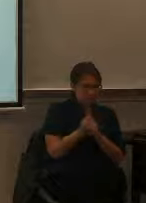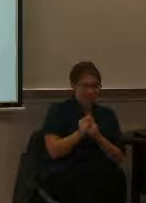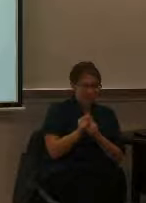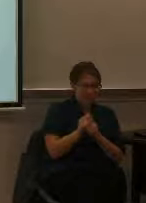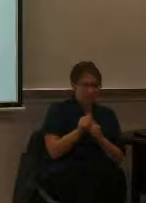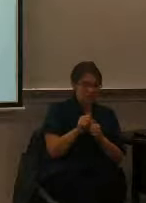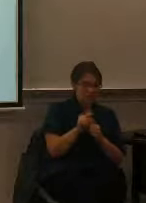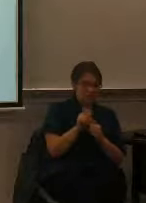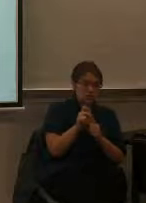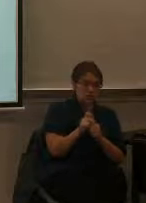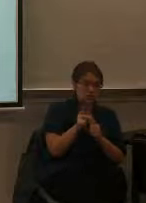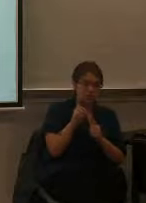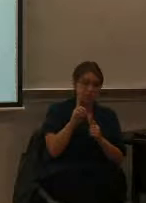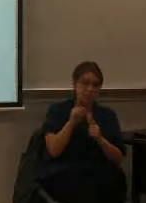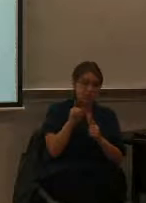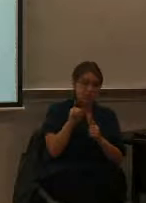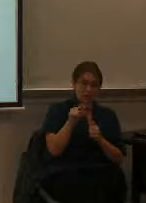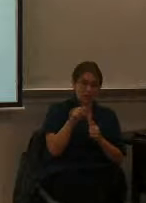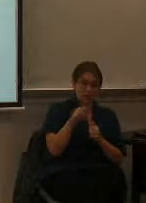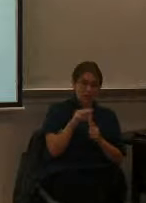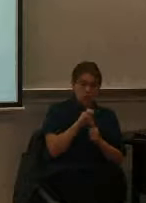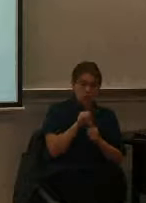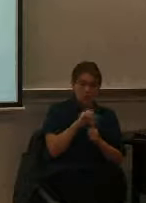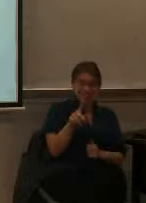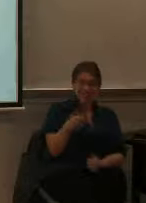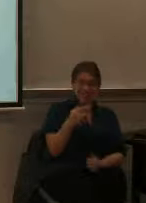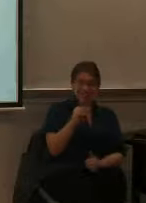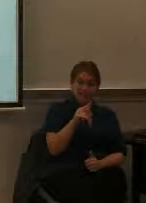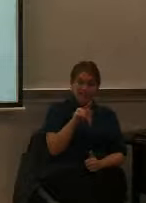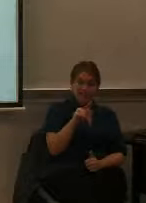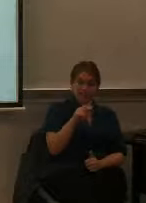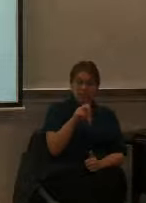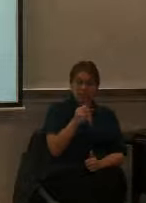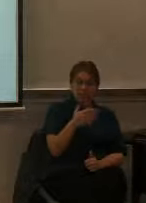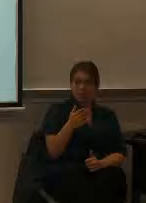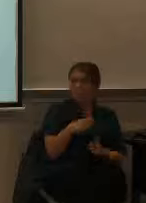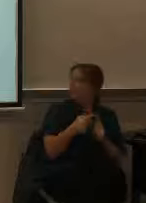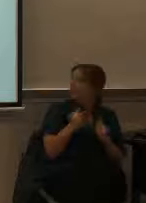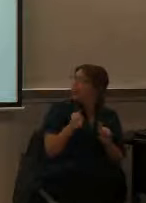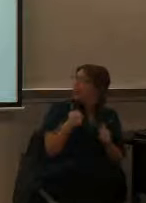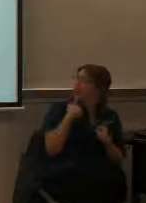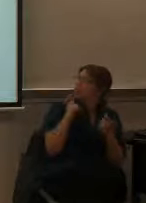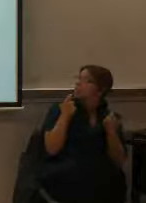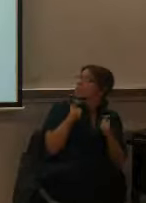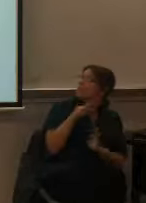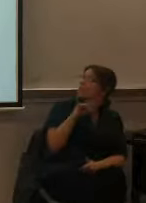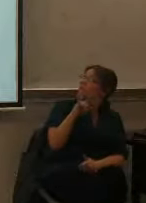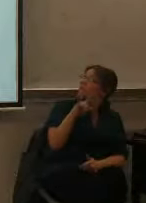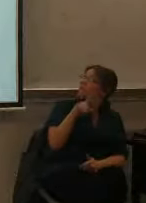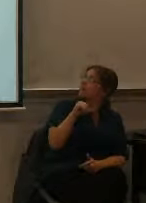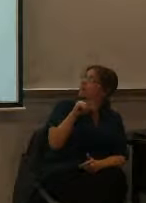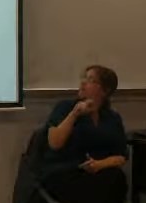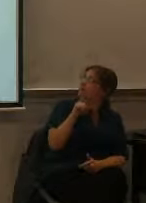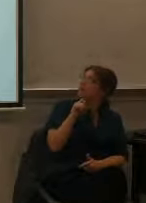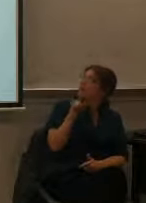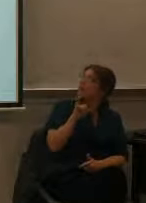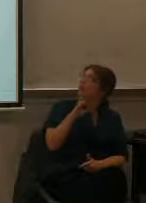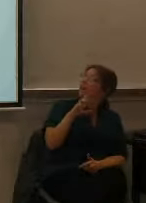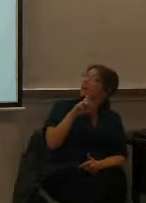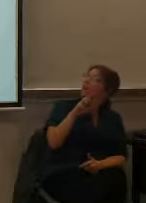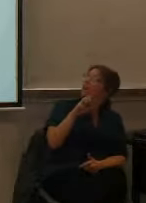the stalk diatoms and the filamentous stuff. And then we can get some really big filaments, like Cladophora and such that we've